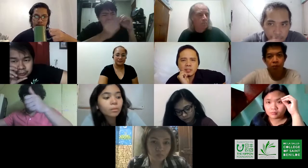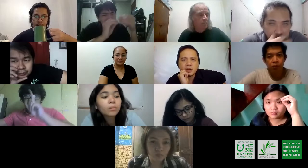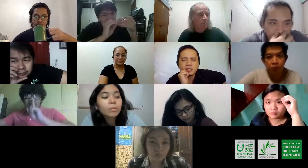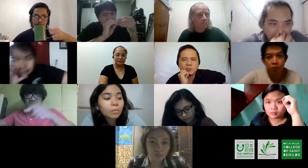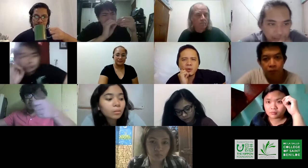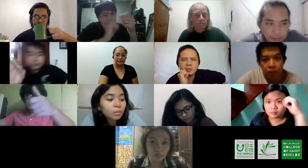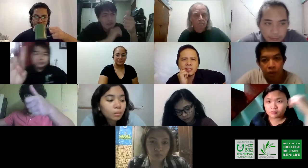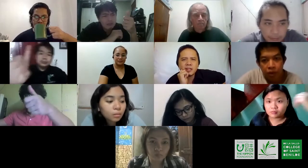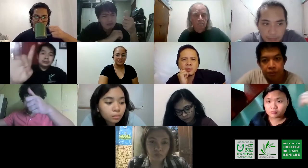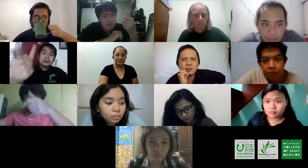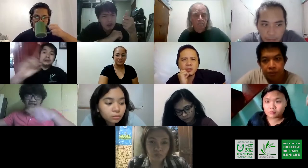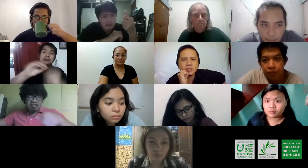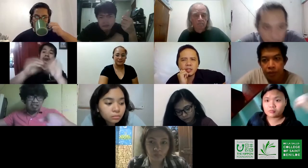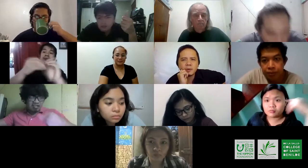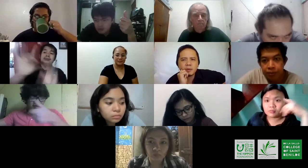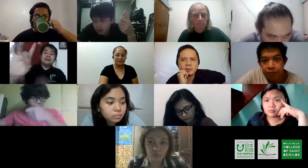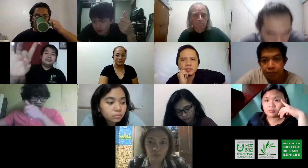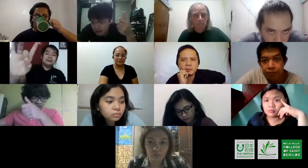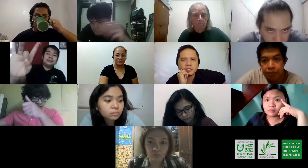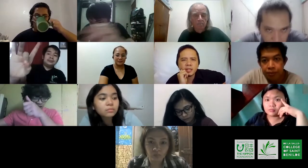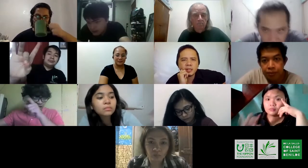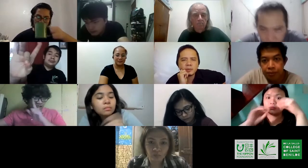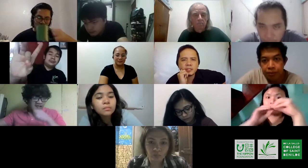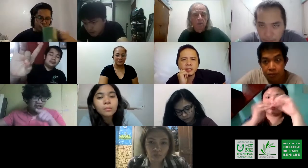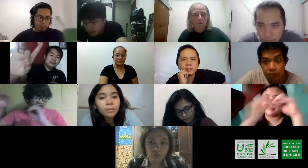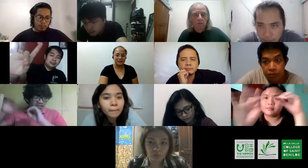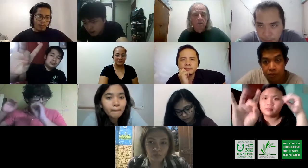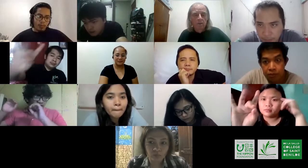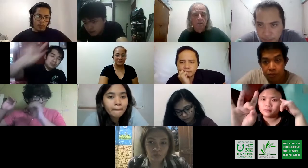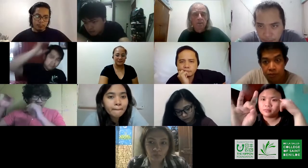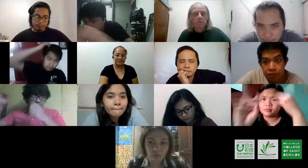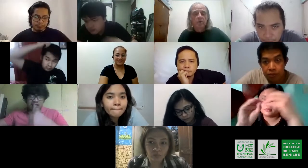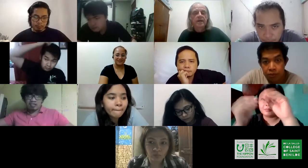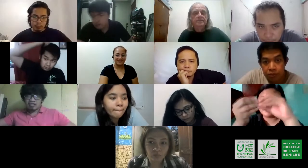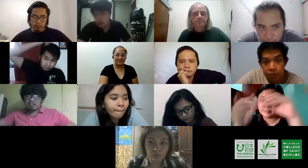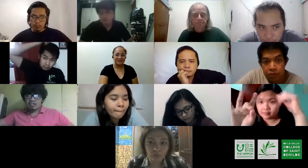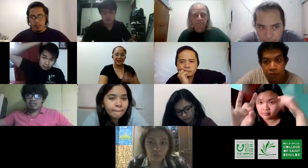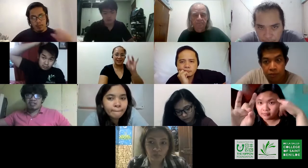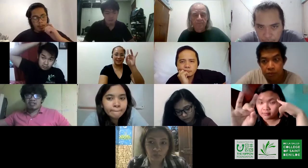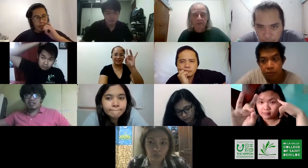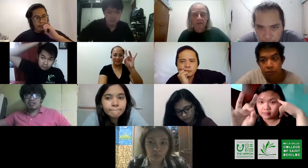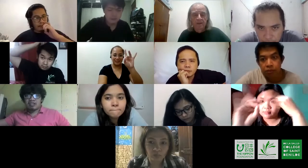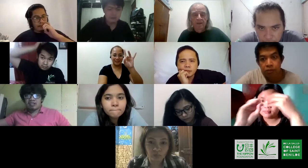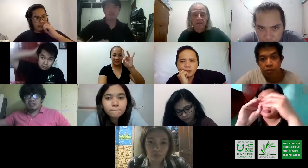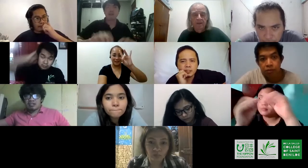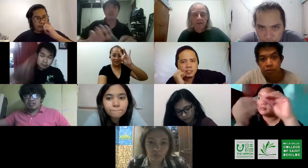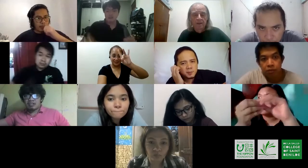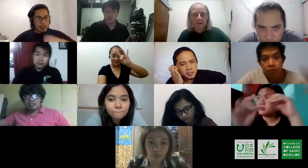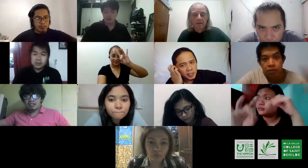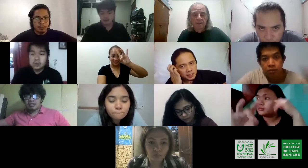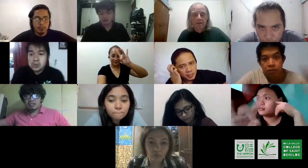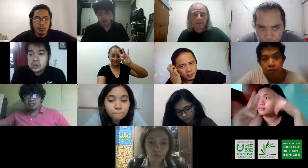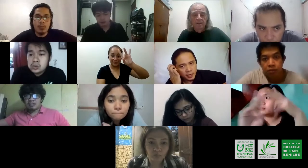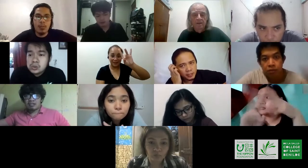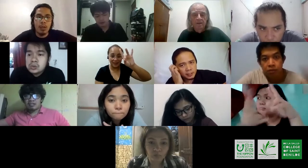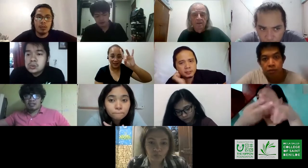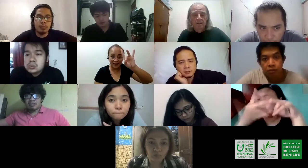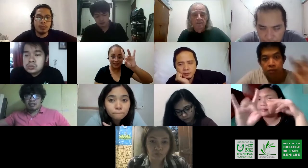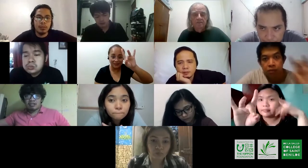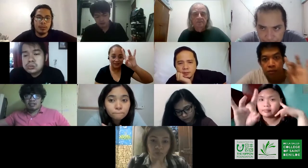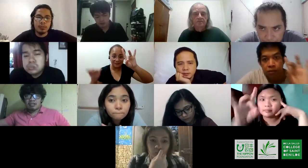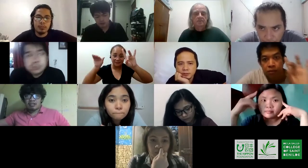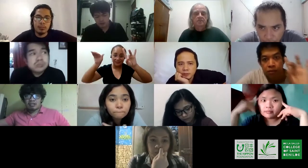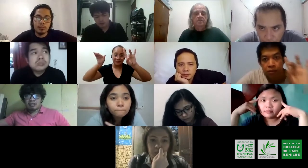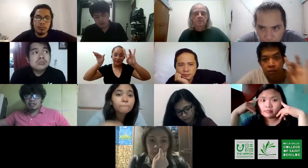Renz is asking, what was that number you're talking about? I missed it. Was that number 10? Number 8. Jasmine saying it's number 8.